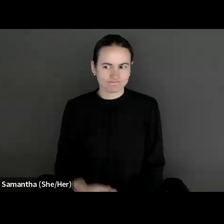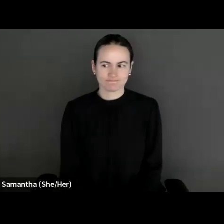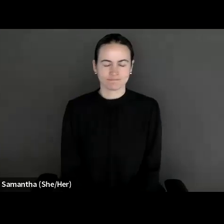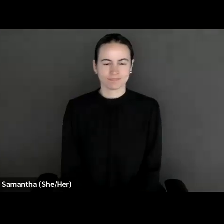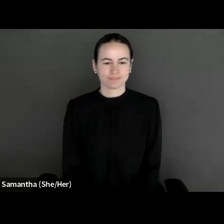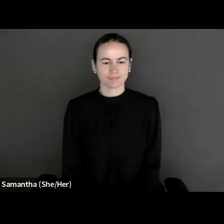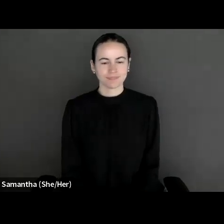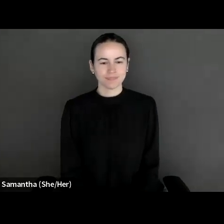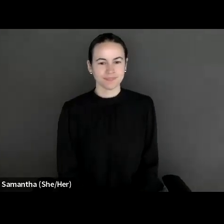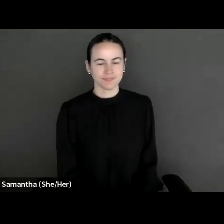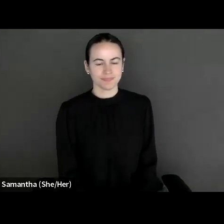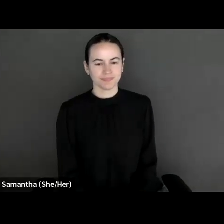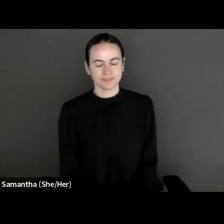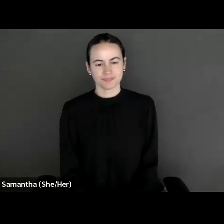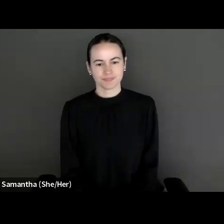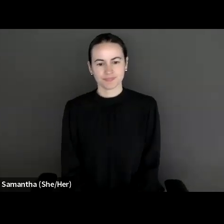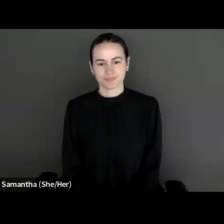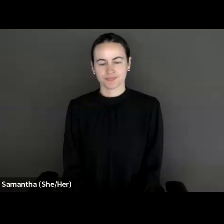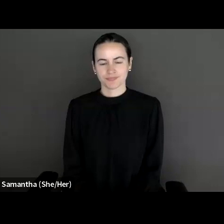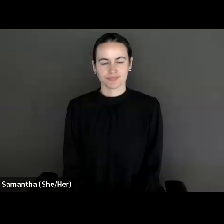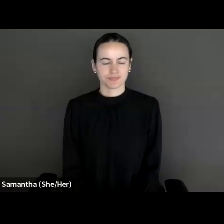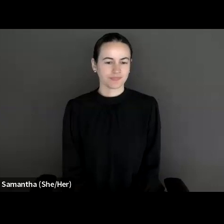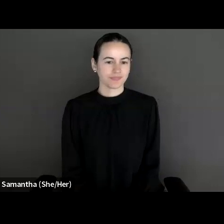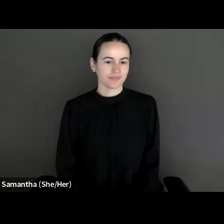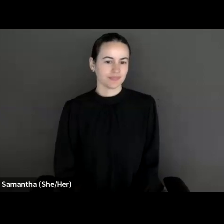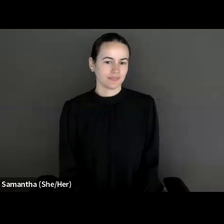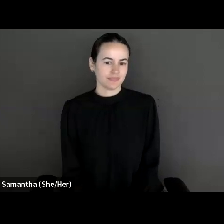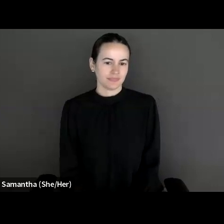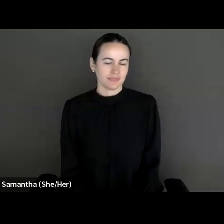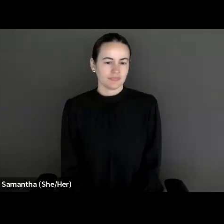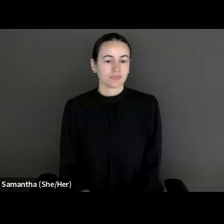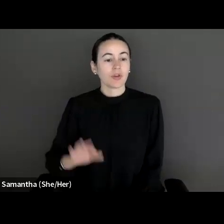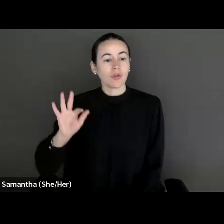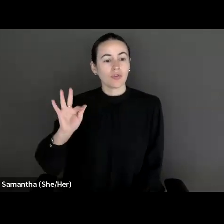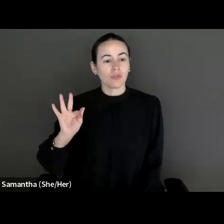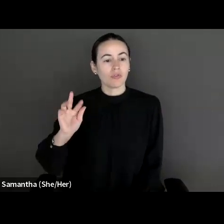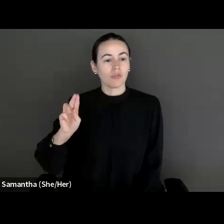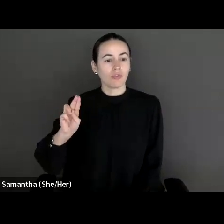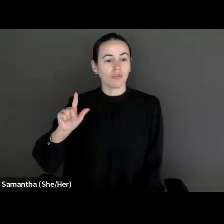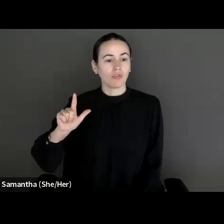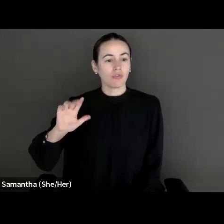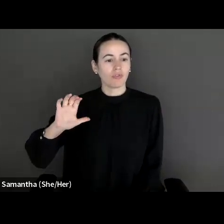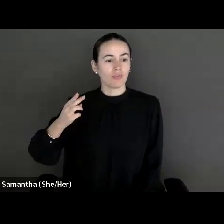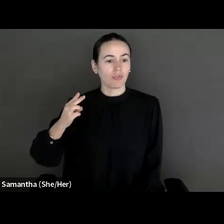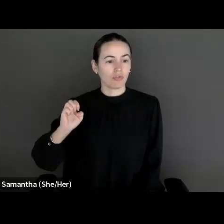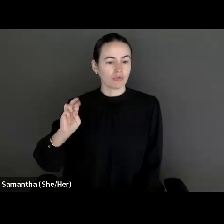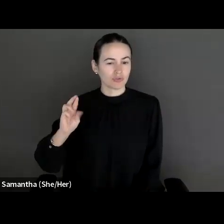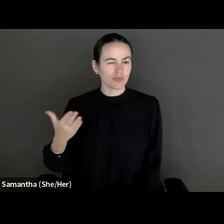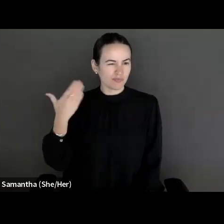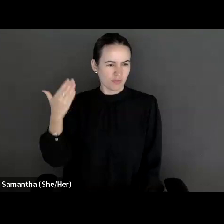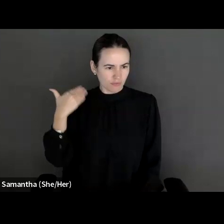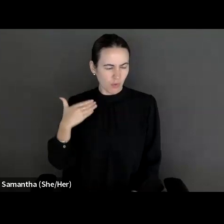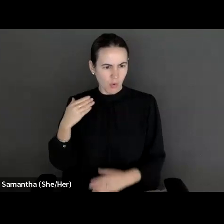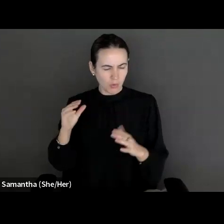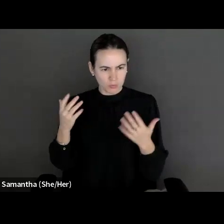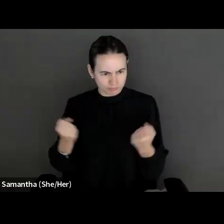Looking at the literature, Fulcher has been very active in writing about this, or was very active in writing about